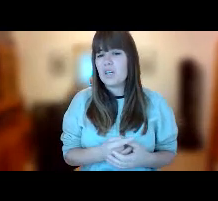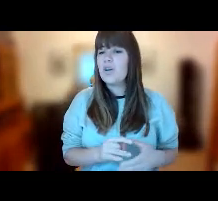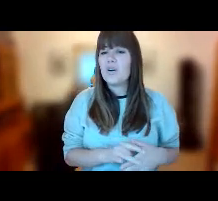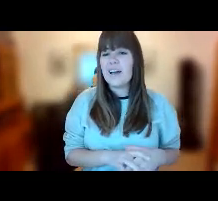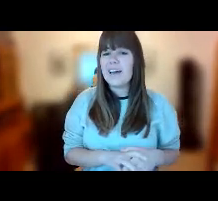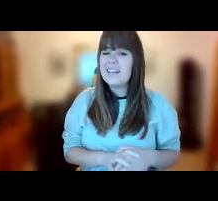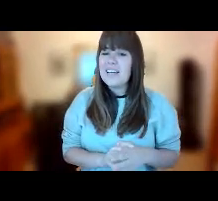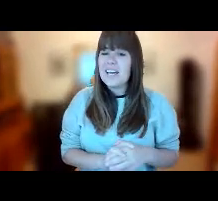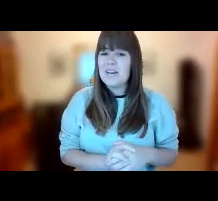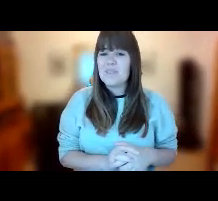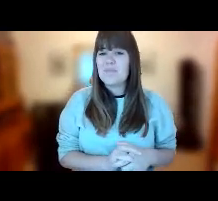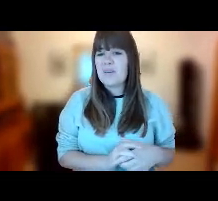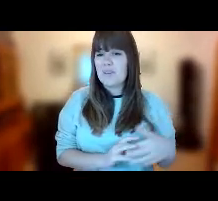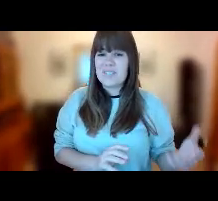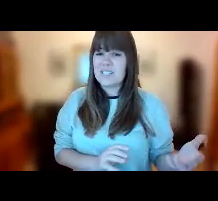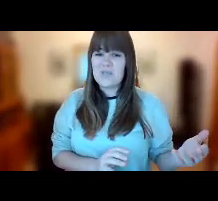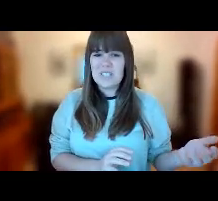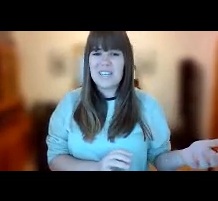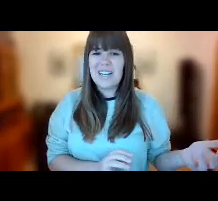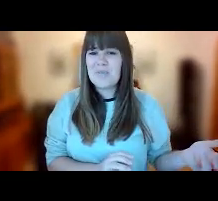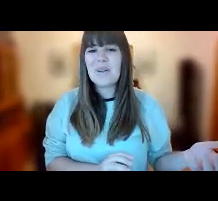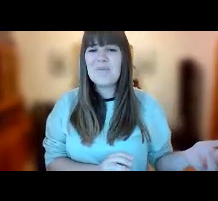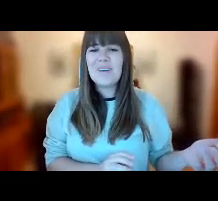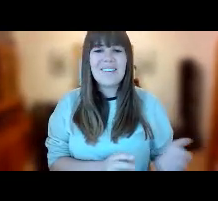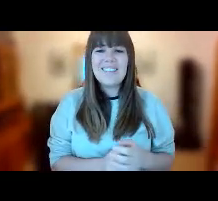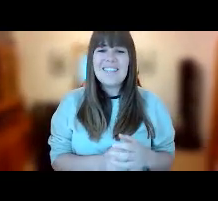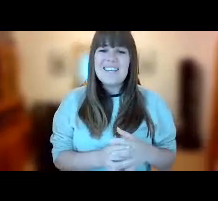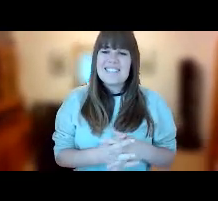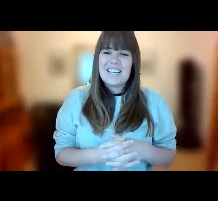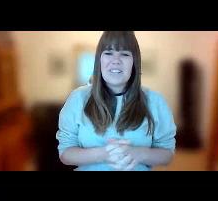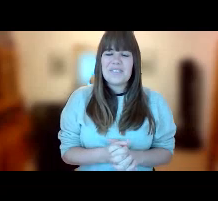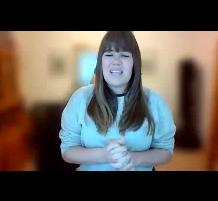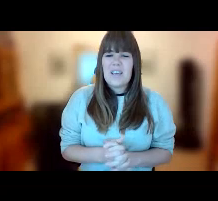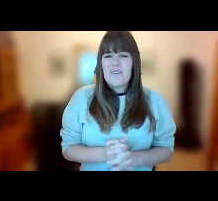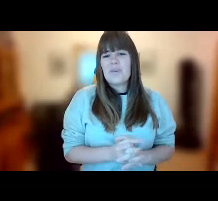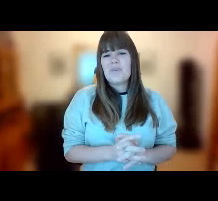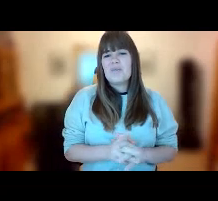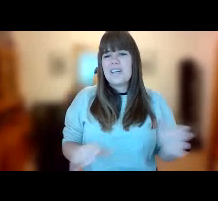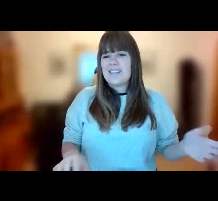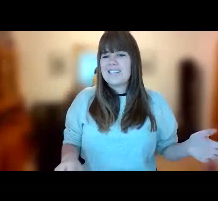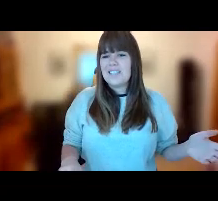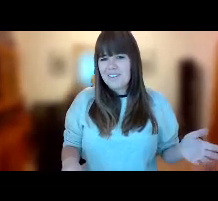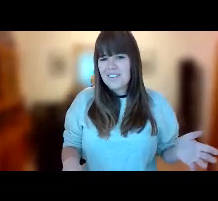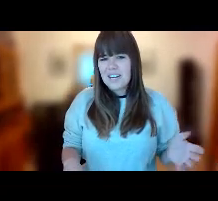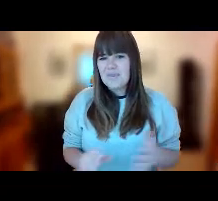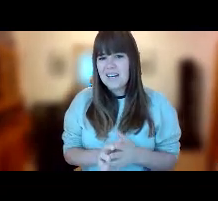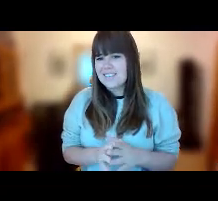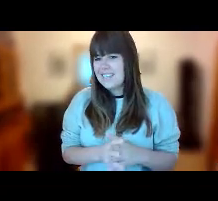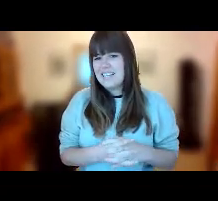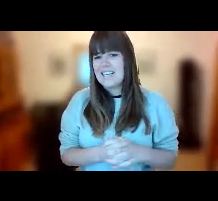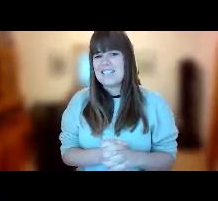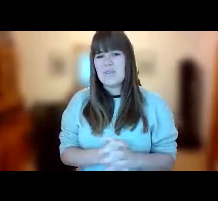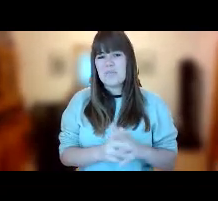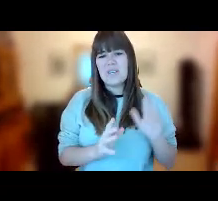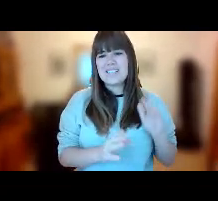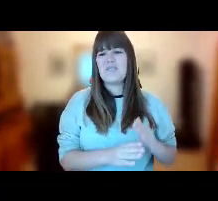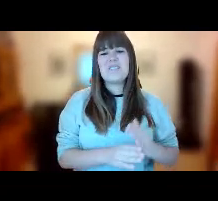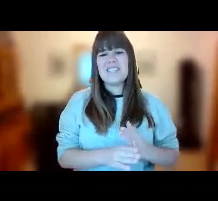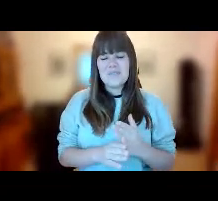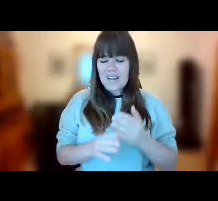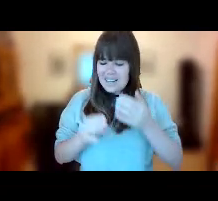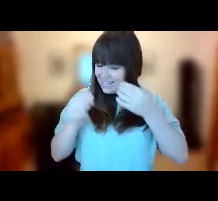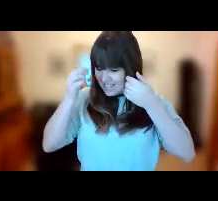people for a lot longer than maybe a physical injury like a broken bone. So I think we all hear this a lot growing up, but actually, as I say, we're